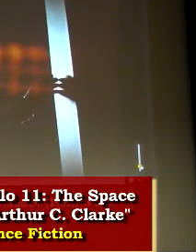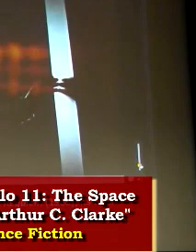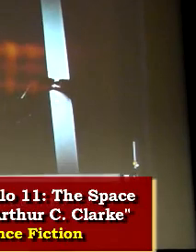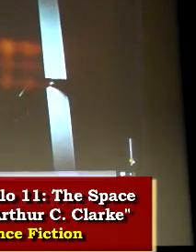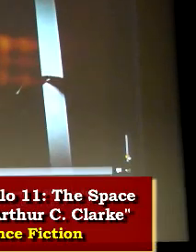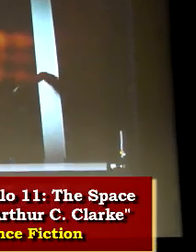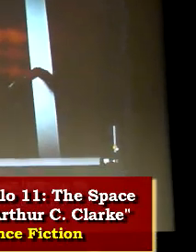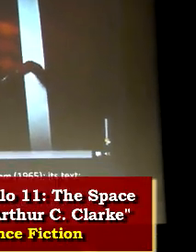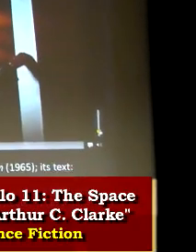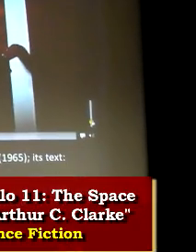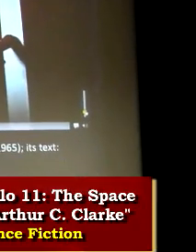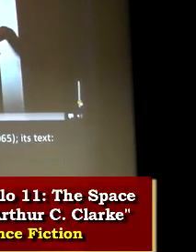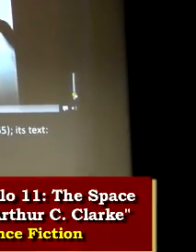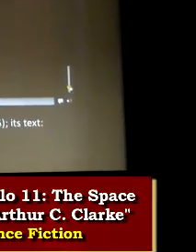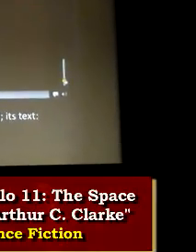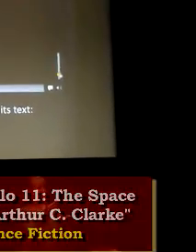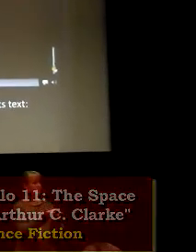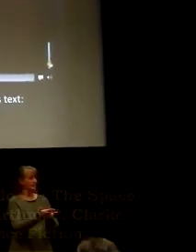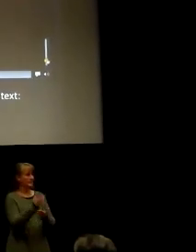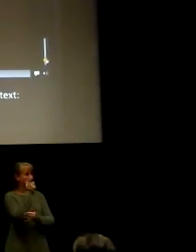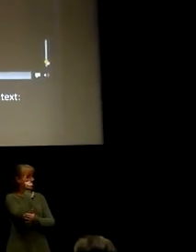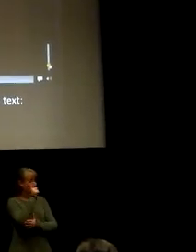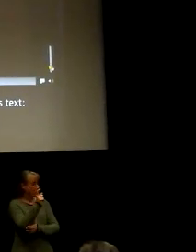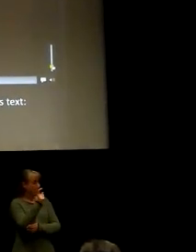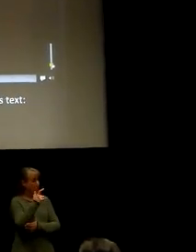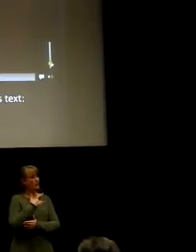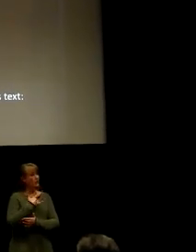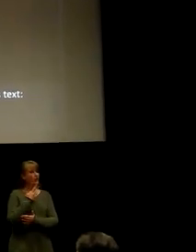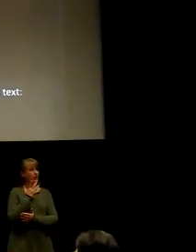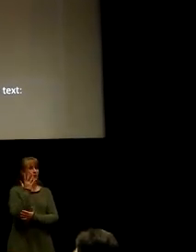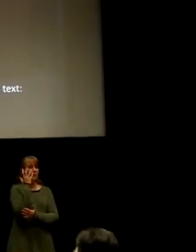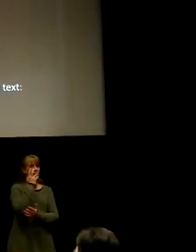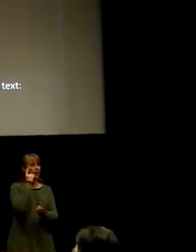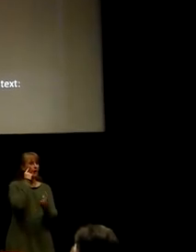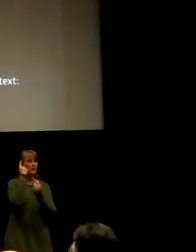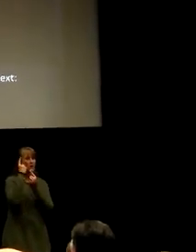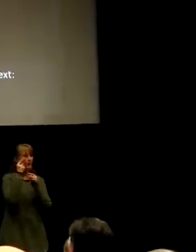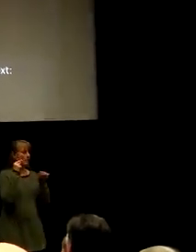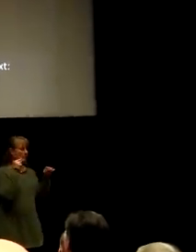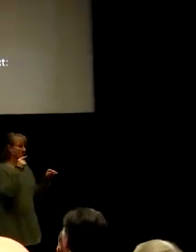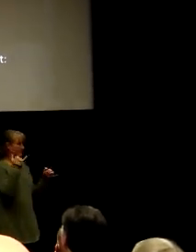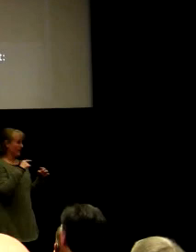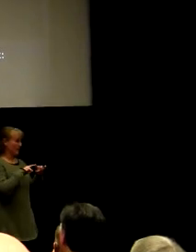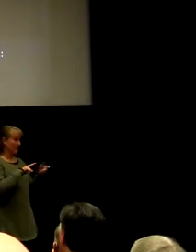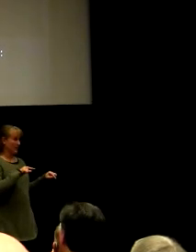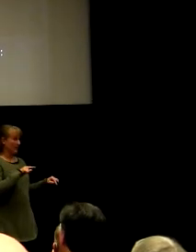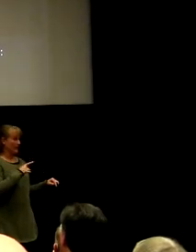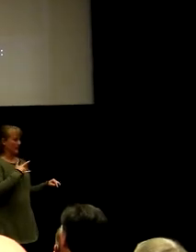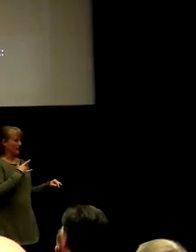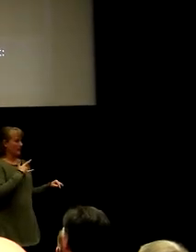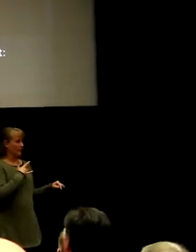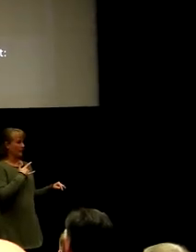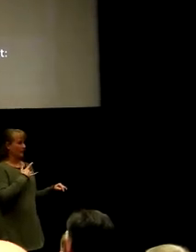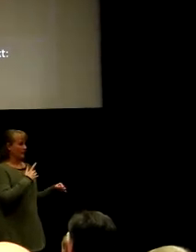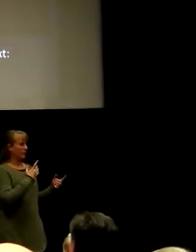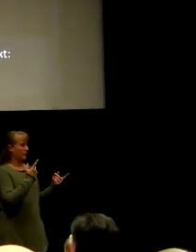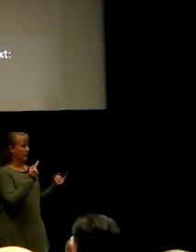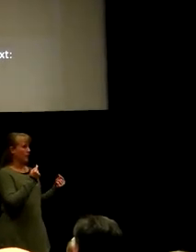Destination Moon clip that I showed you was evoking a sense of wonder. I think what this clip is trying to evoke is a sense of the